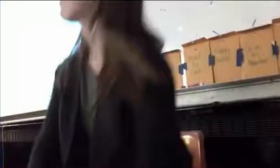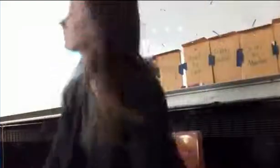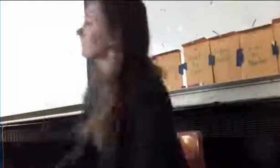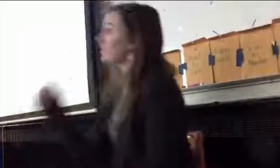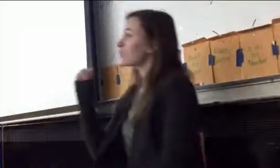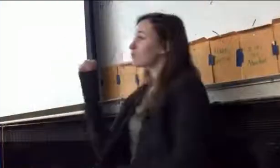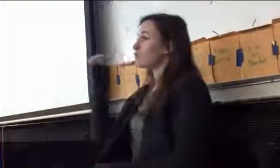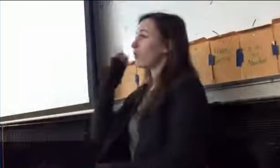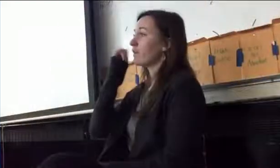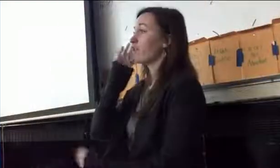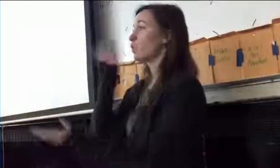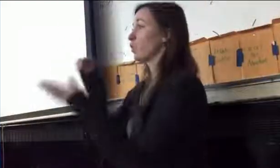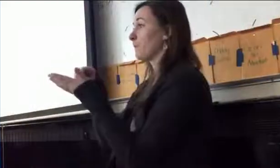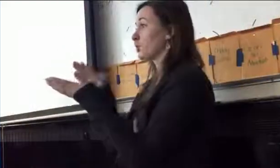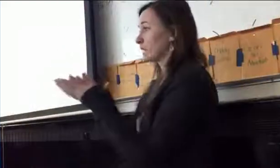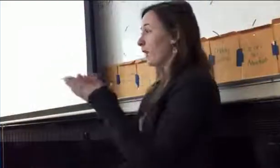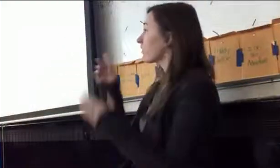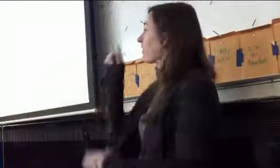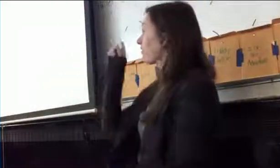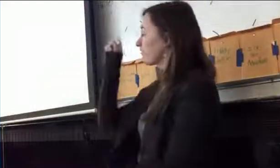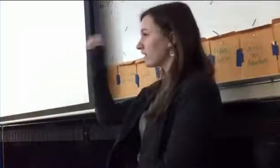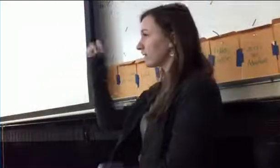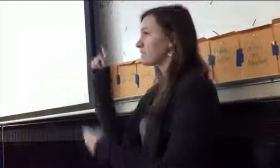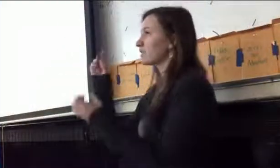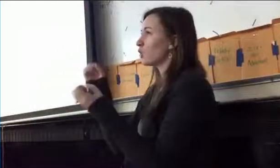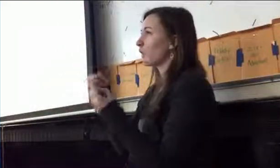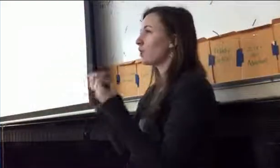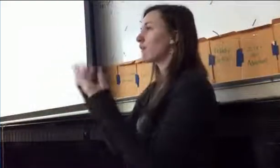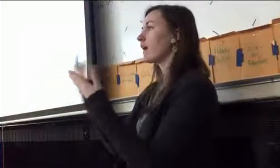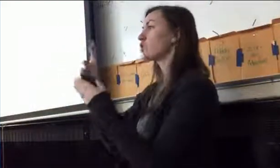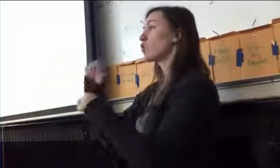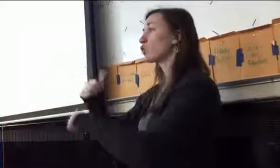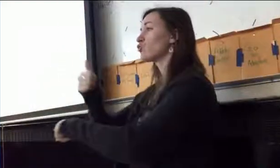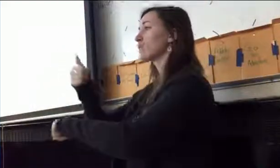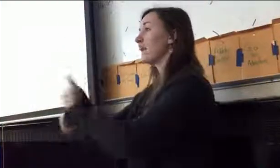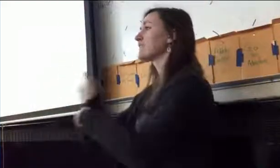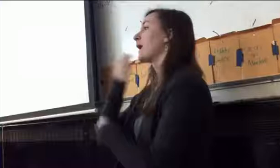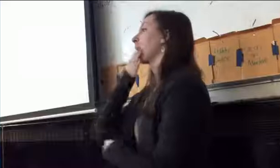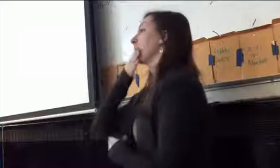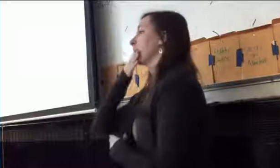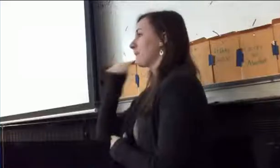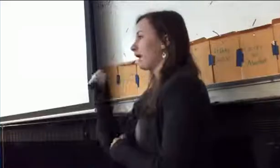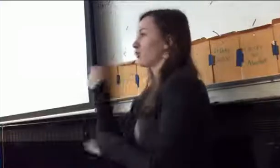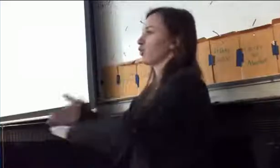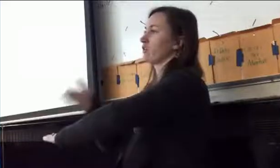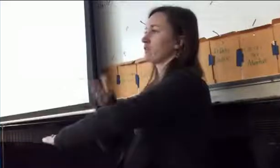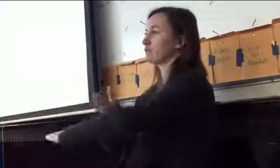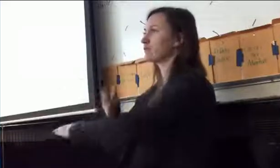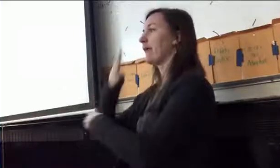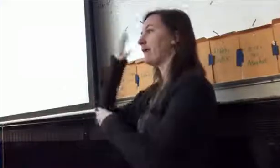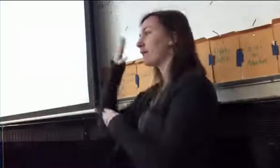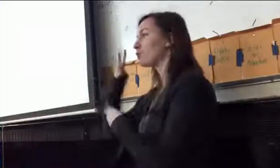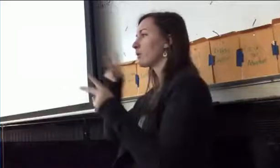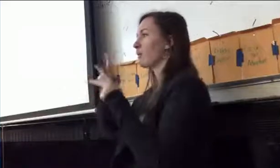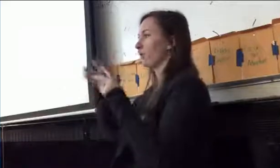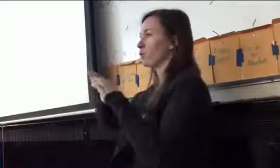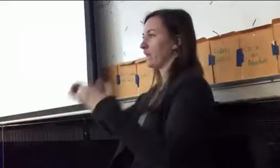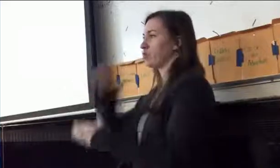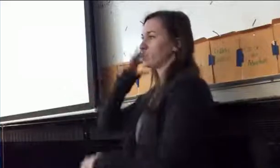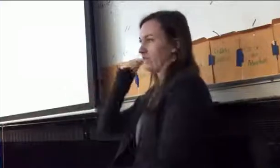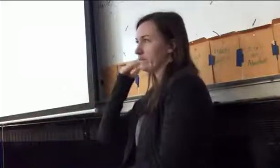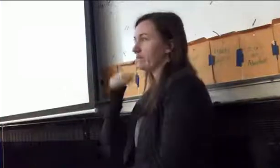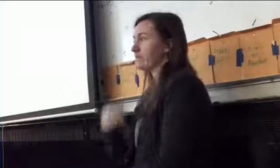this section that this provides or basically creates a better immigrant population. So again,